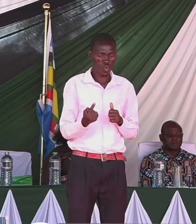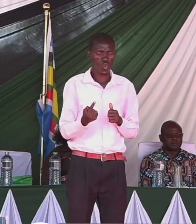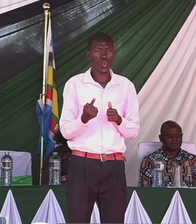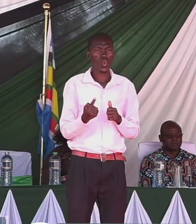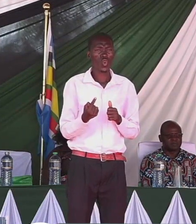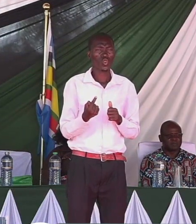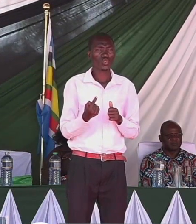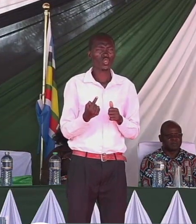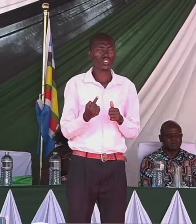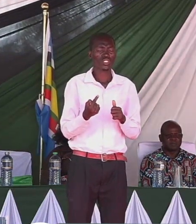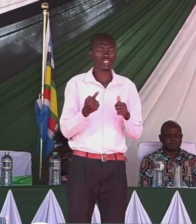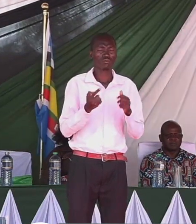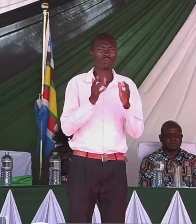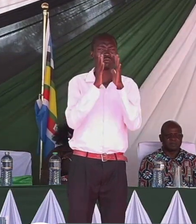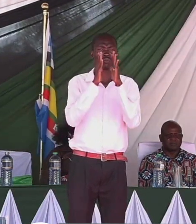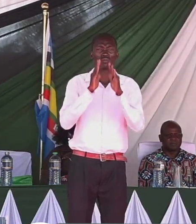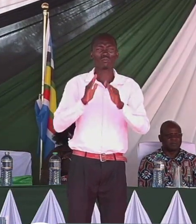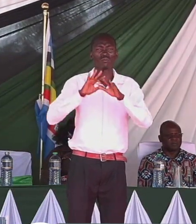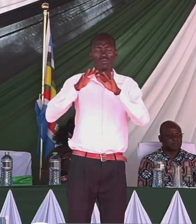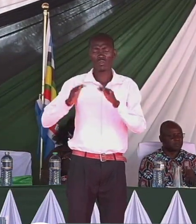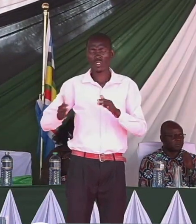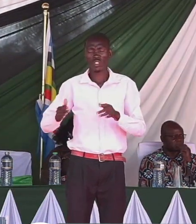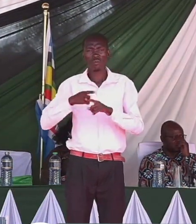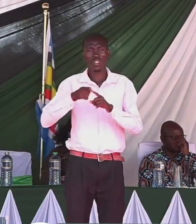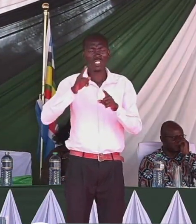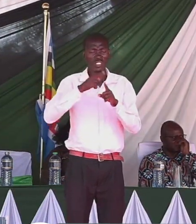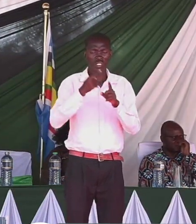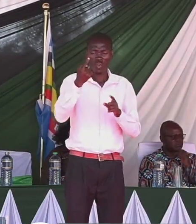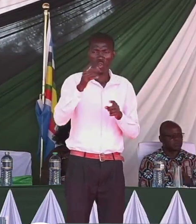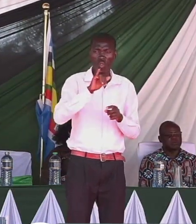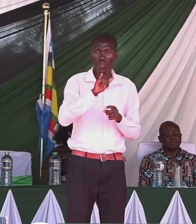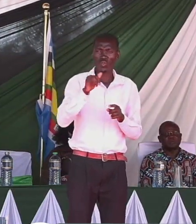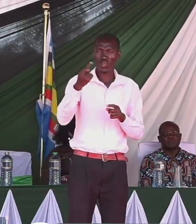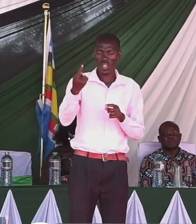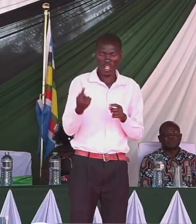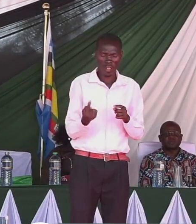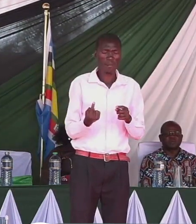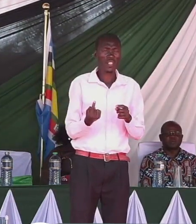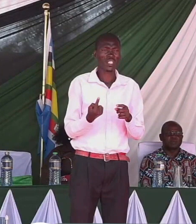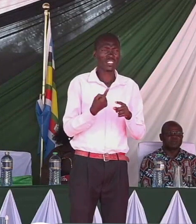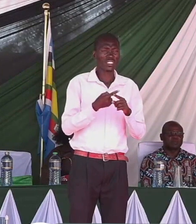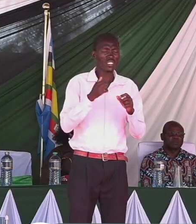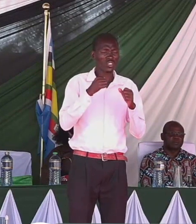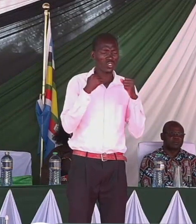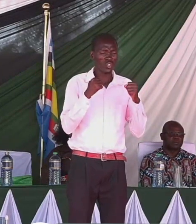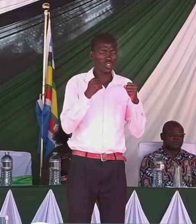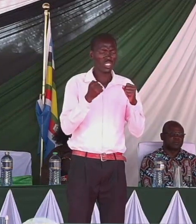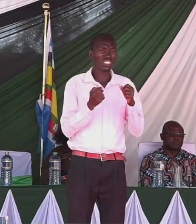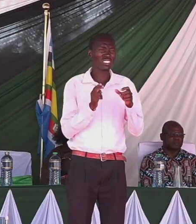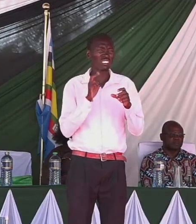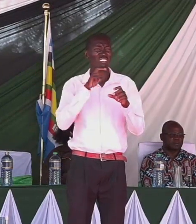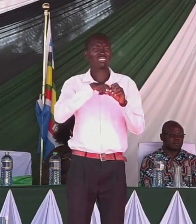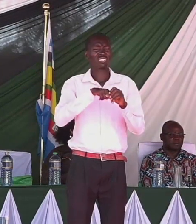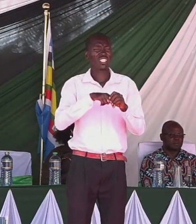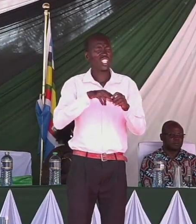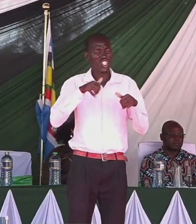area where those who are coming are strongly bringing in new cultures that are likely to